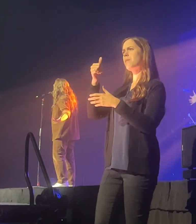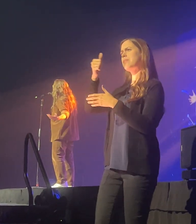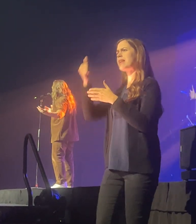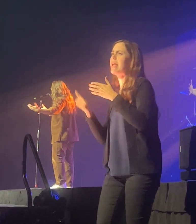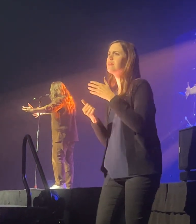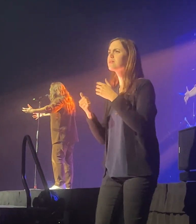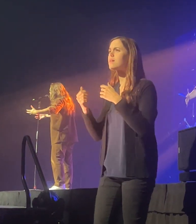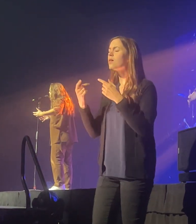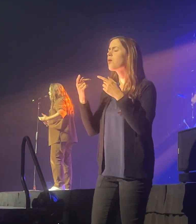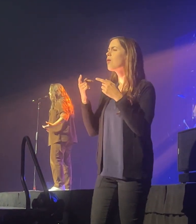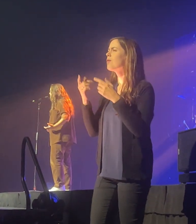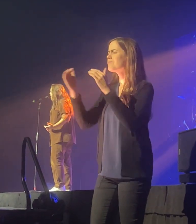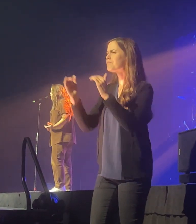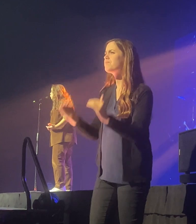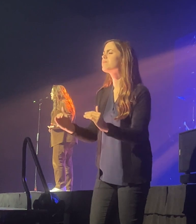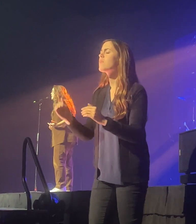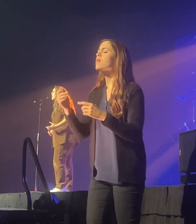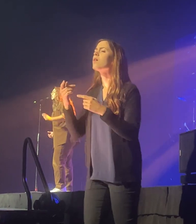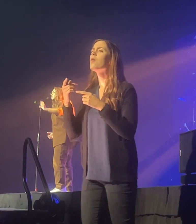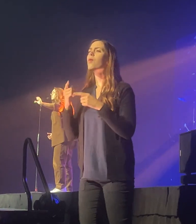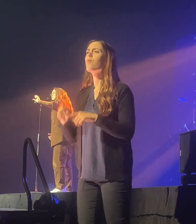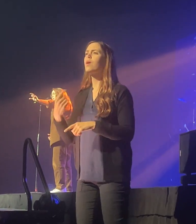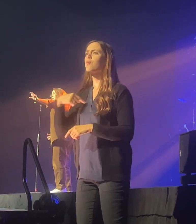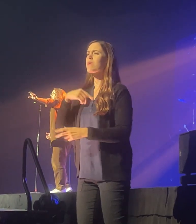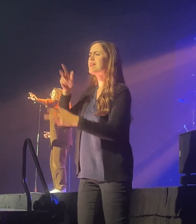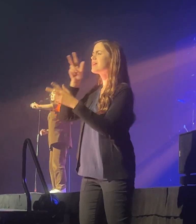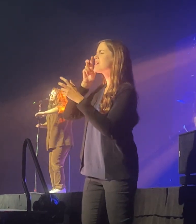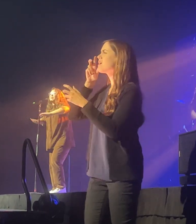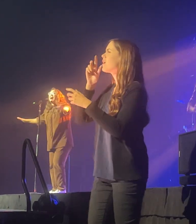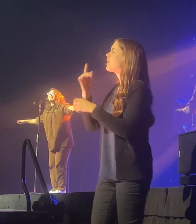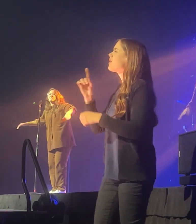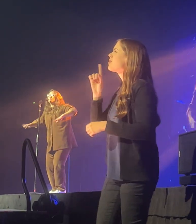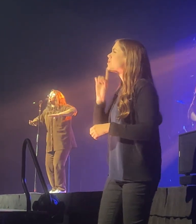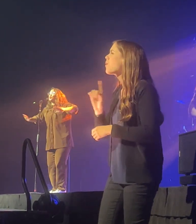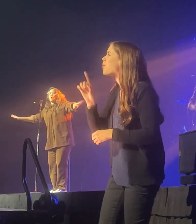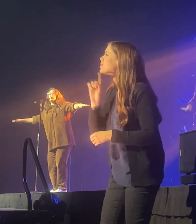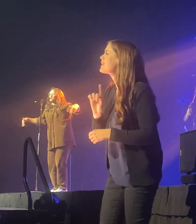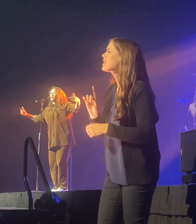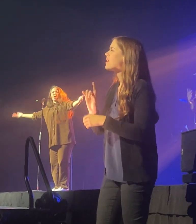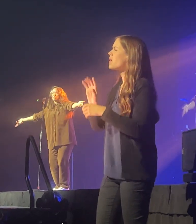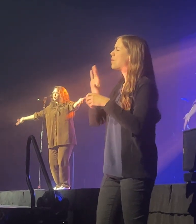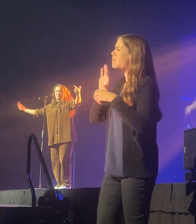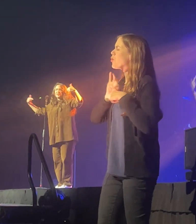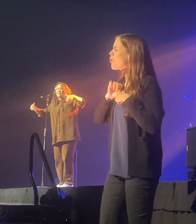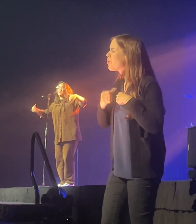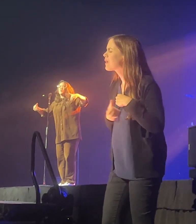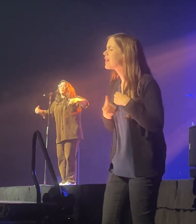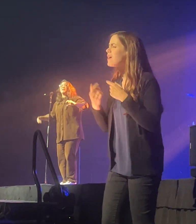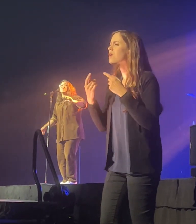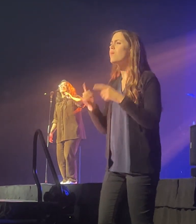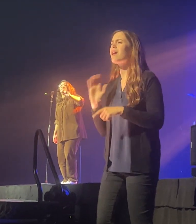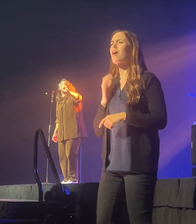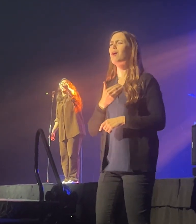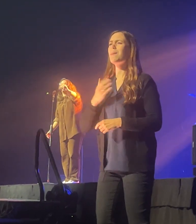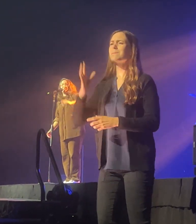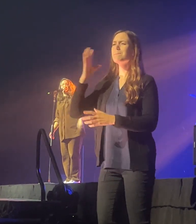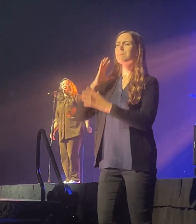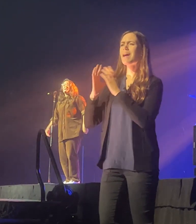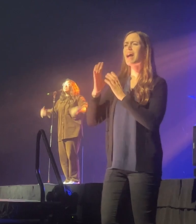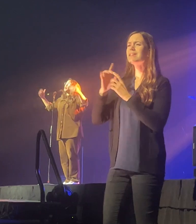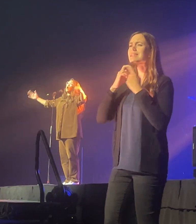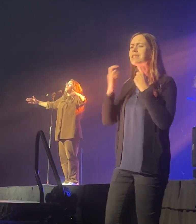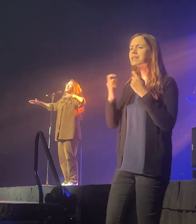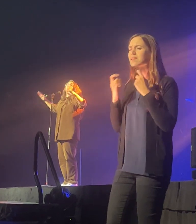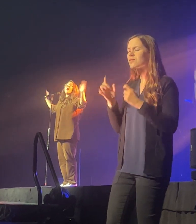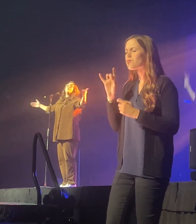don't even know how to let others in, and we hear lonely. When our past seems too gross for others to forgive, and we hear disgusting.